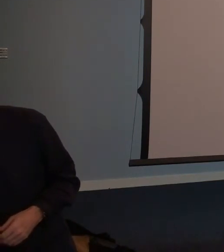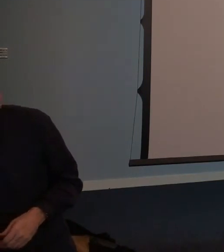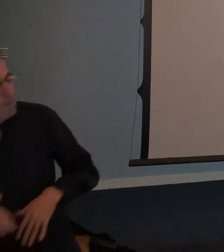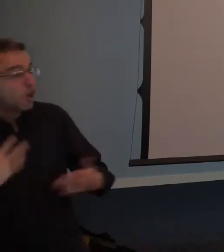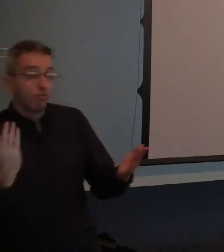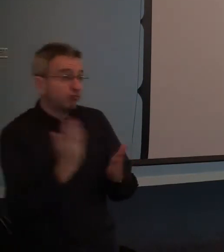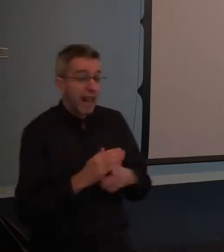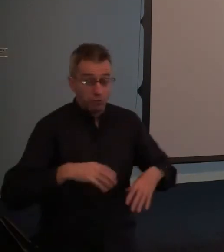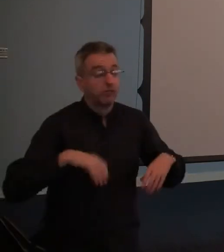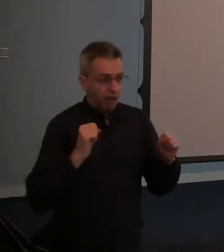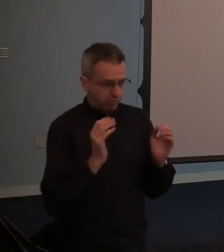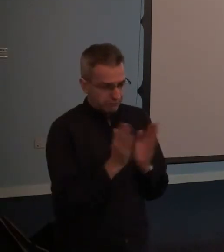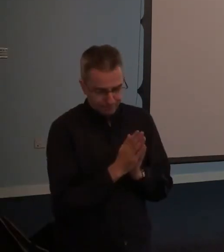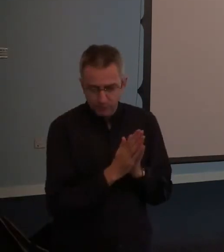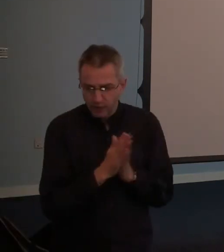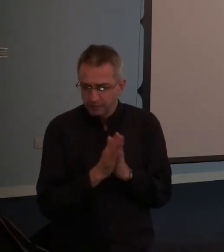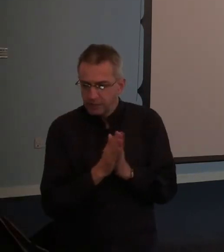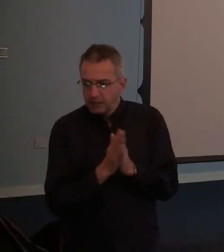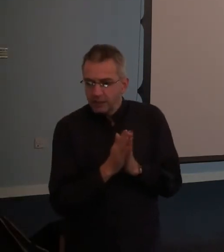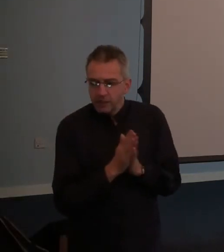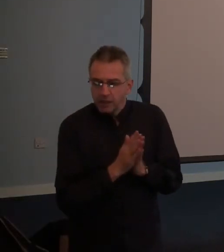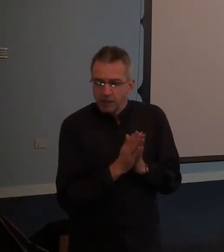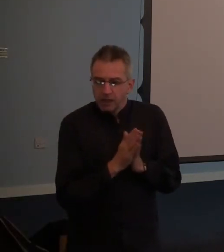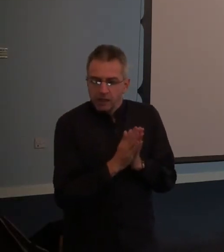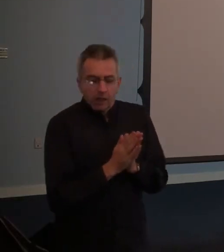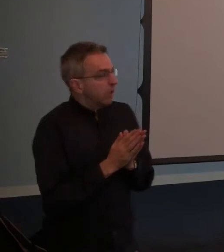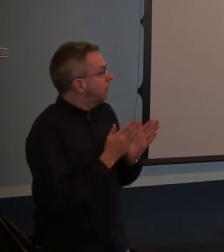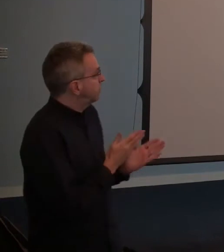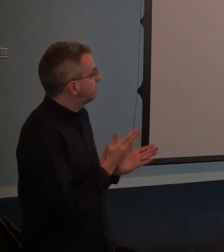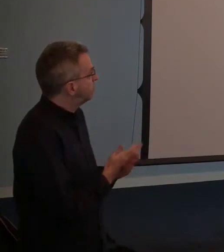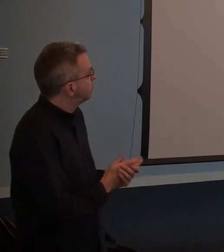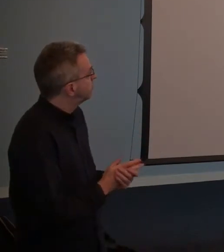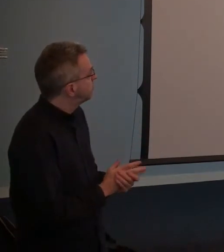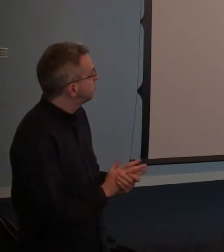just see how we get on. So now I'm going to start officially.